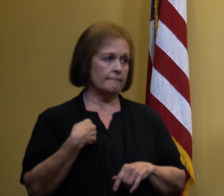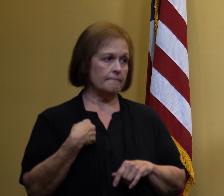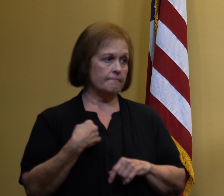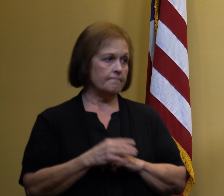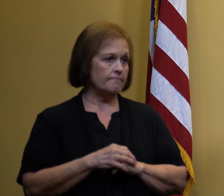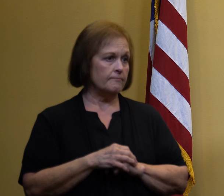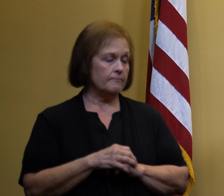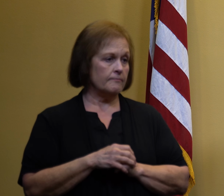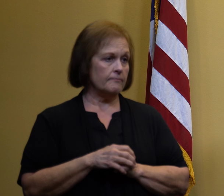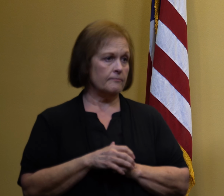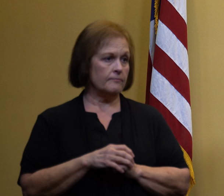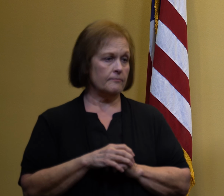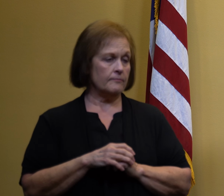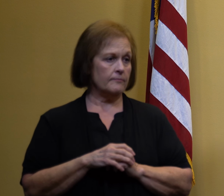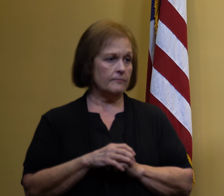me.